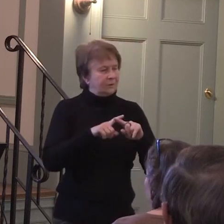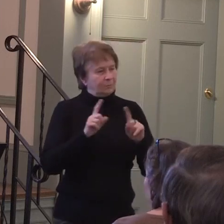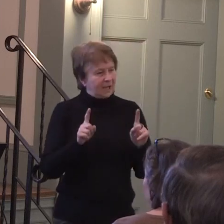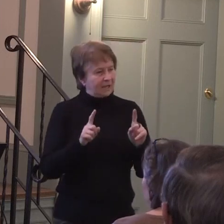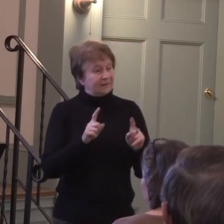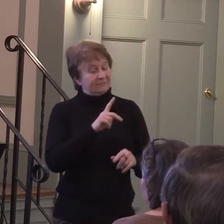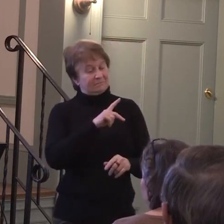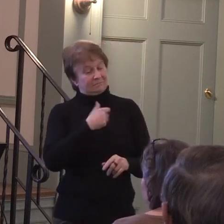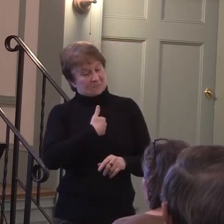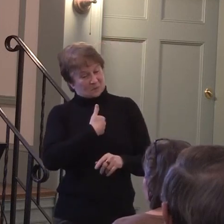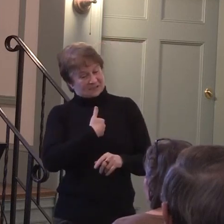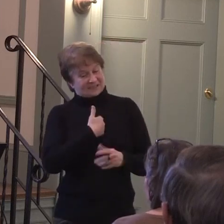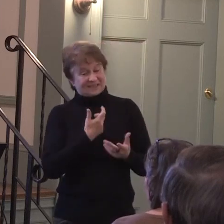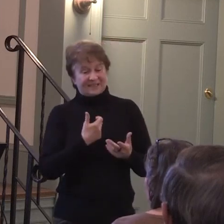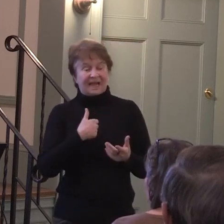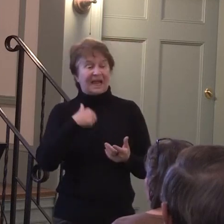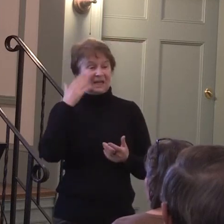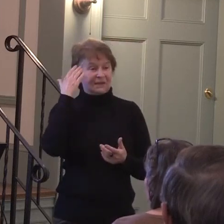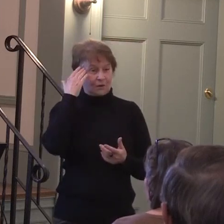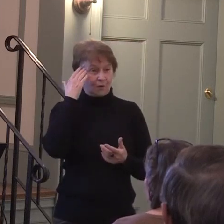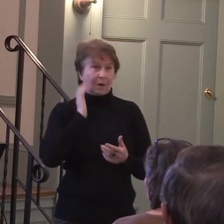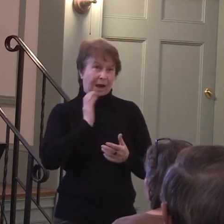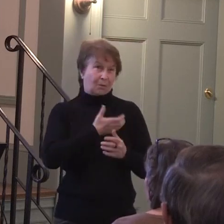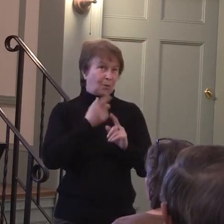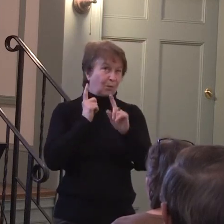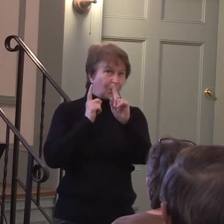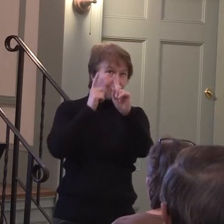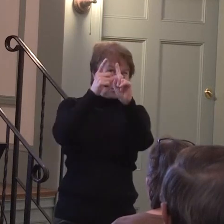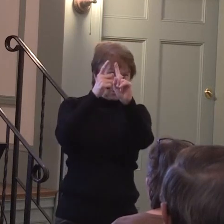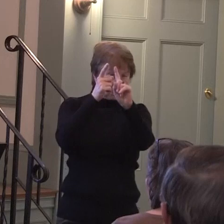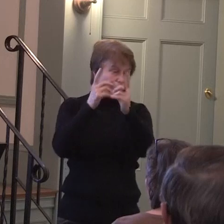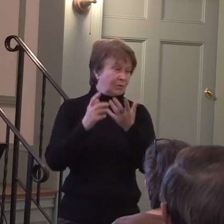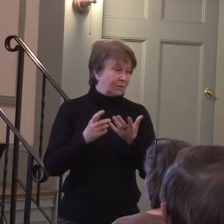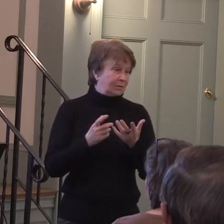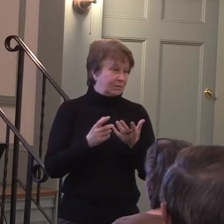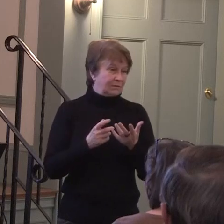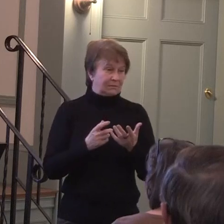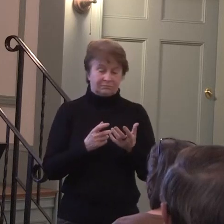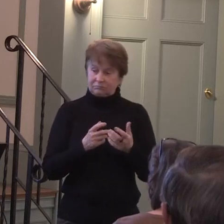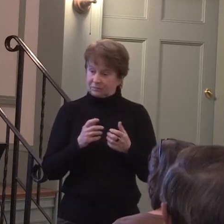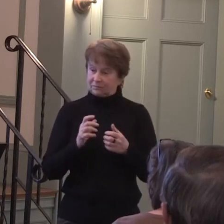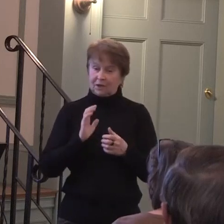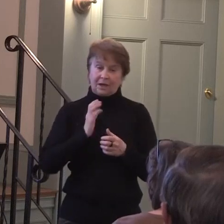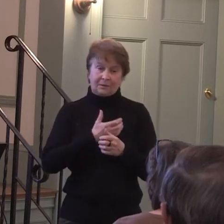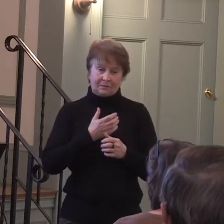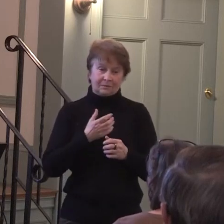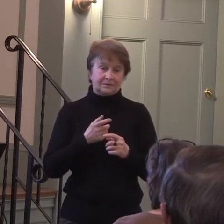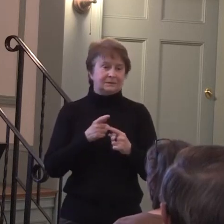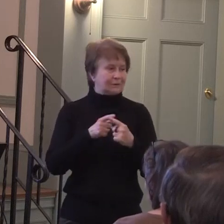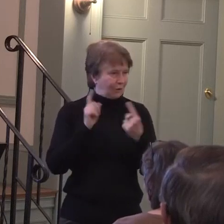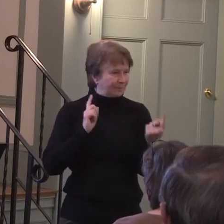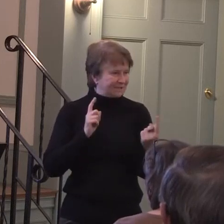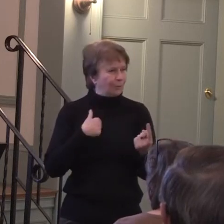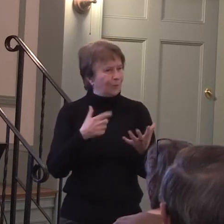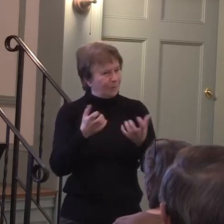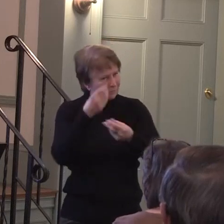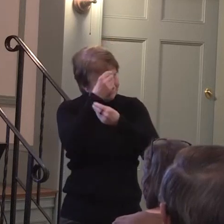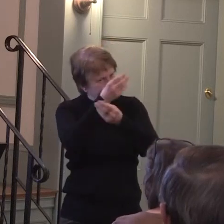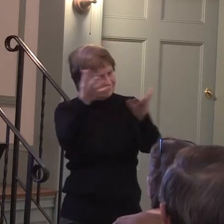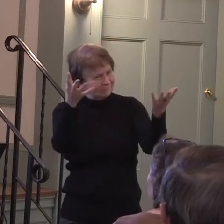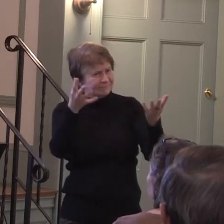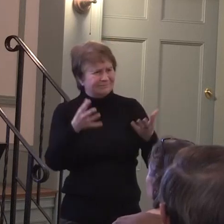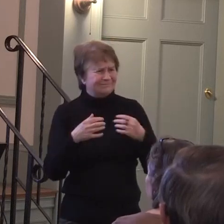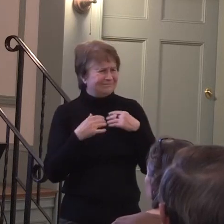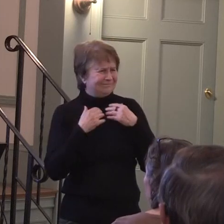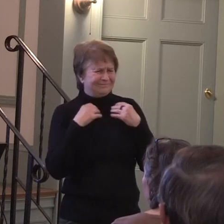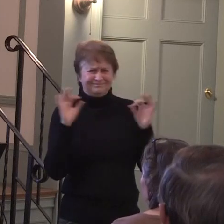But personally, I know our goal is 4%. Our goal is to let you know, hey, what's